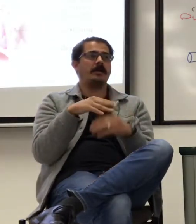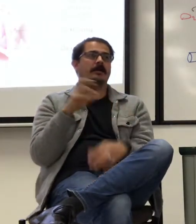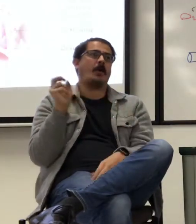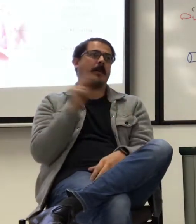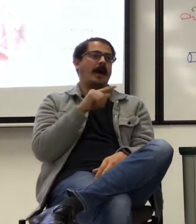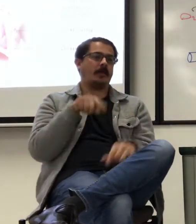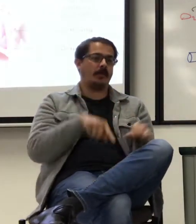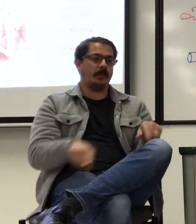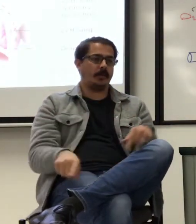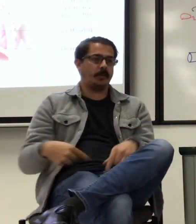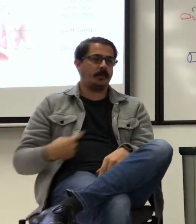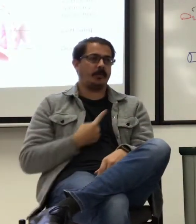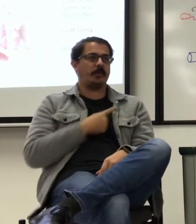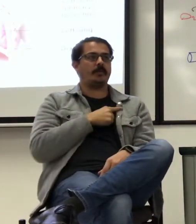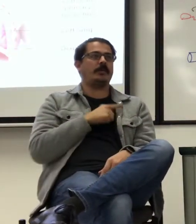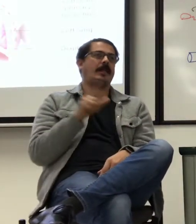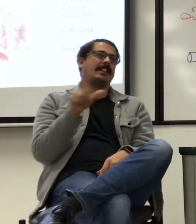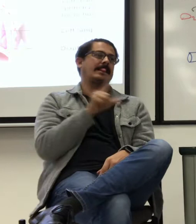right?